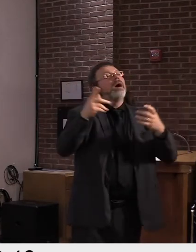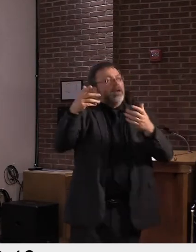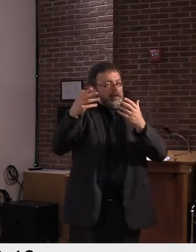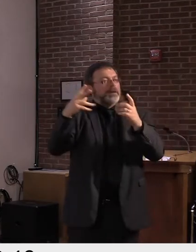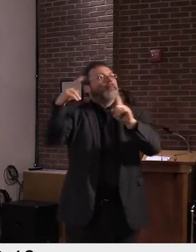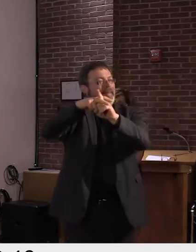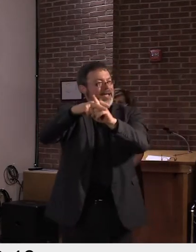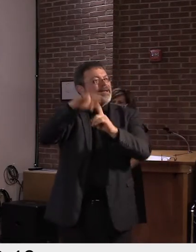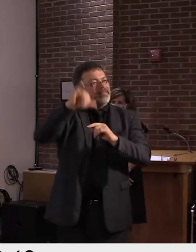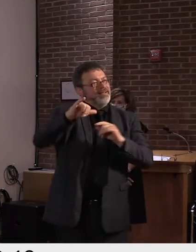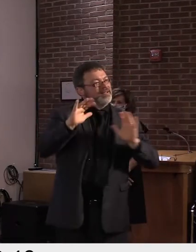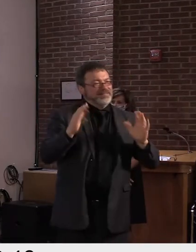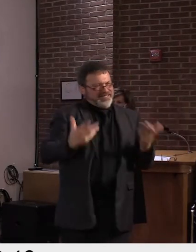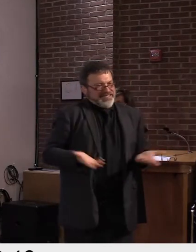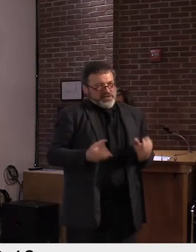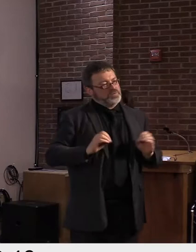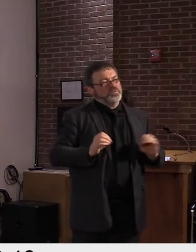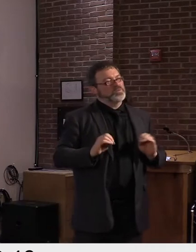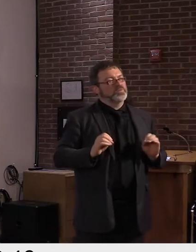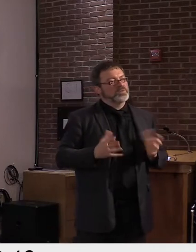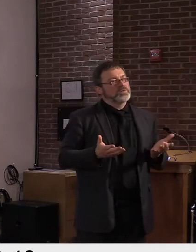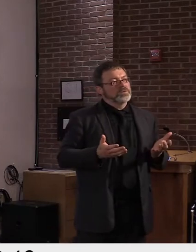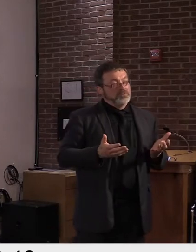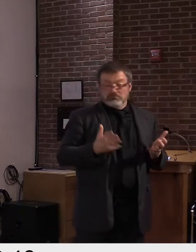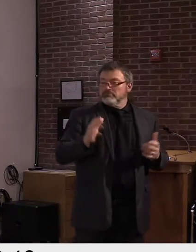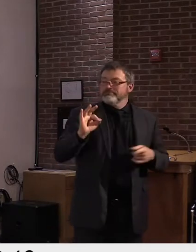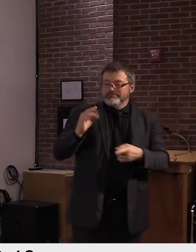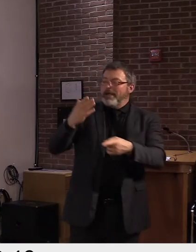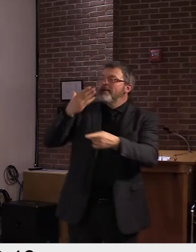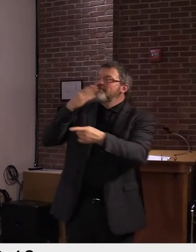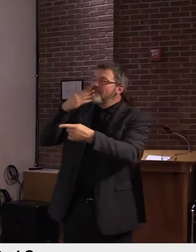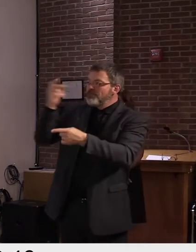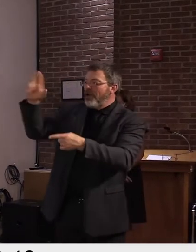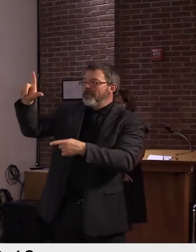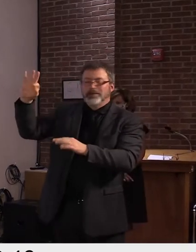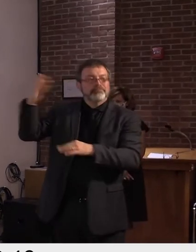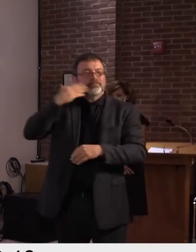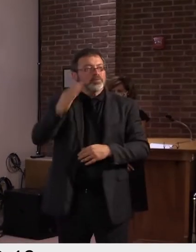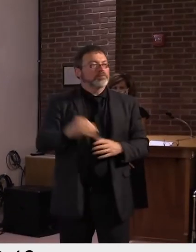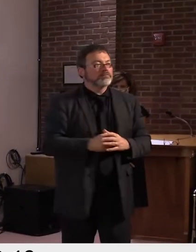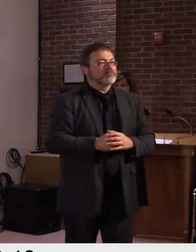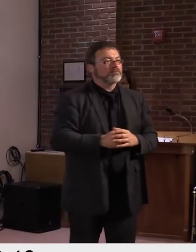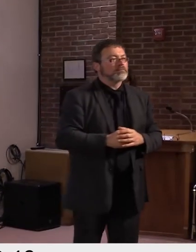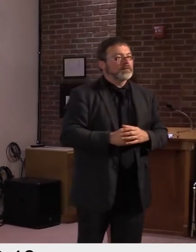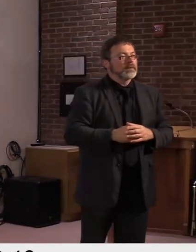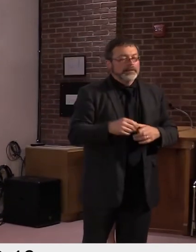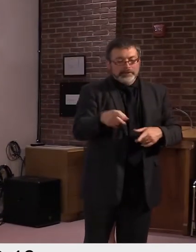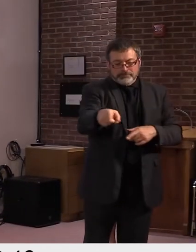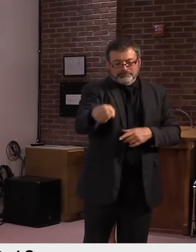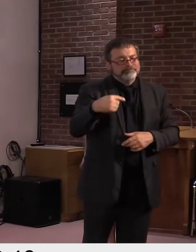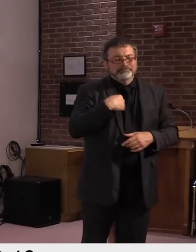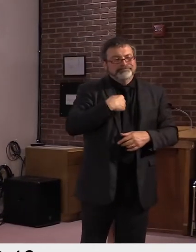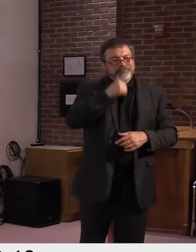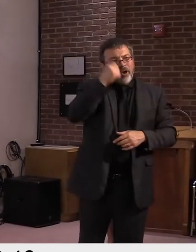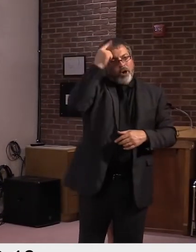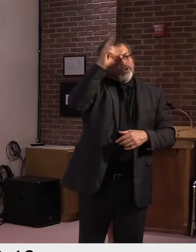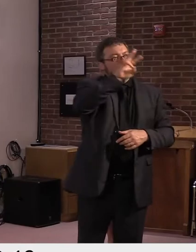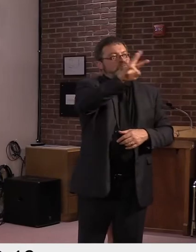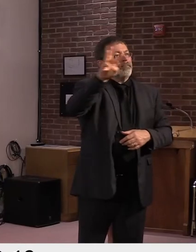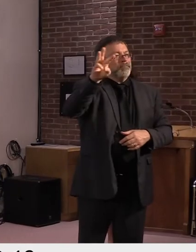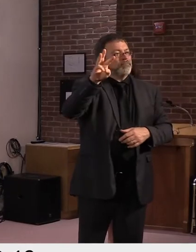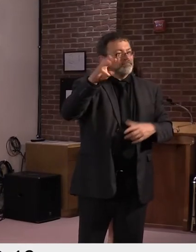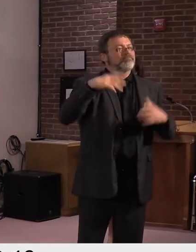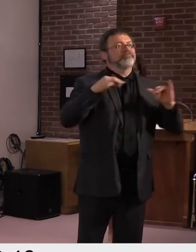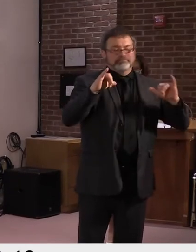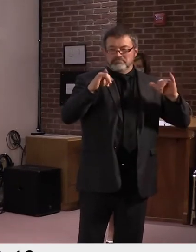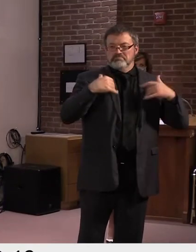Thank you. I'm sure that people might look at that website and not see that, so I appreciate the explanation. That's all the questions I have. Thank you very much.